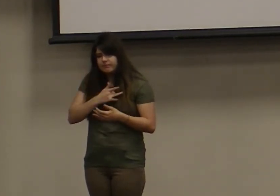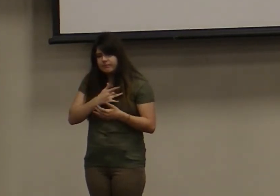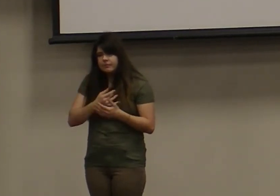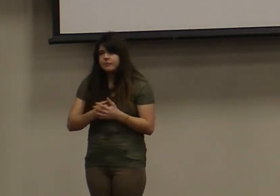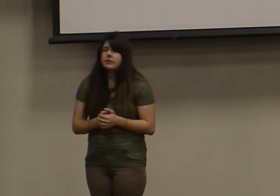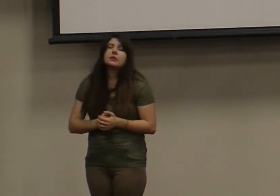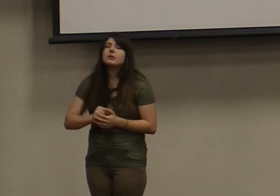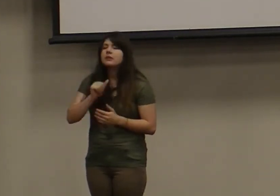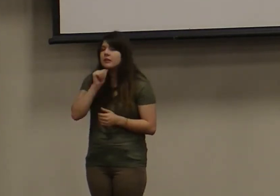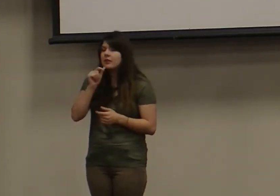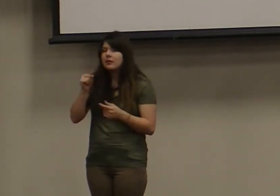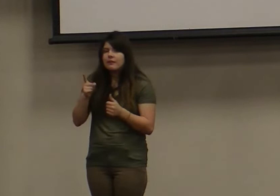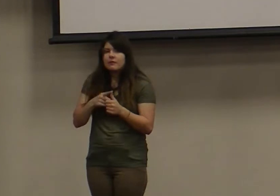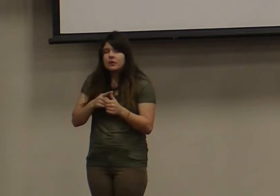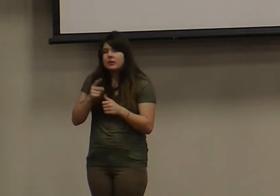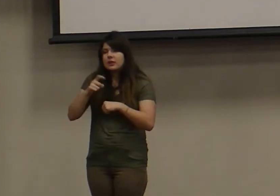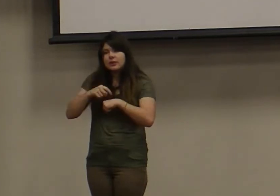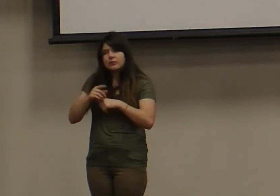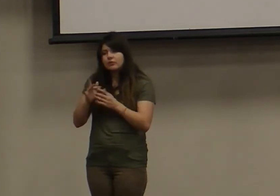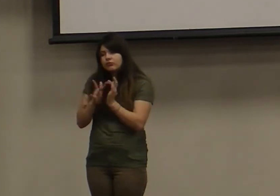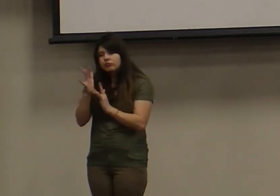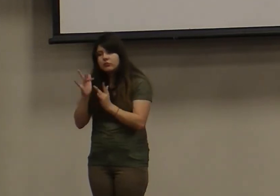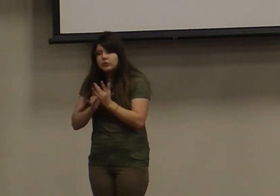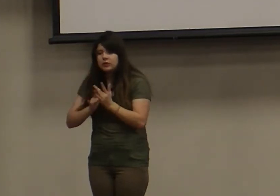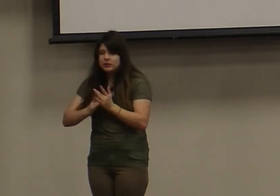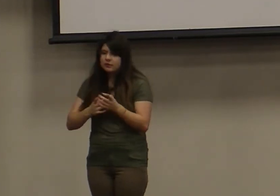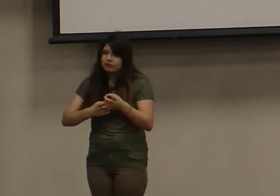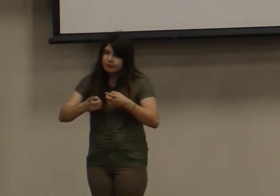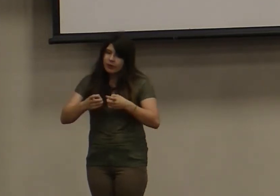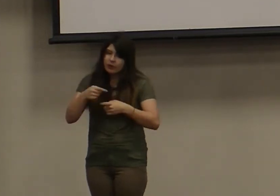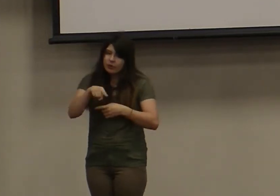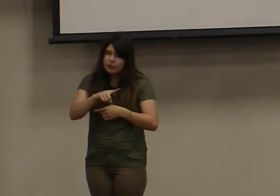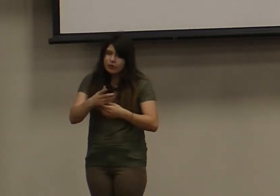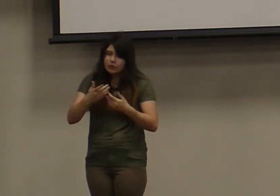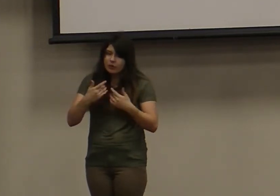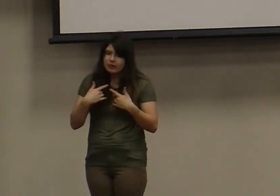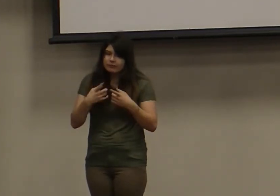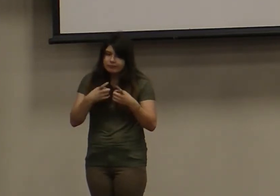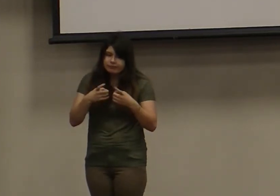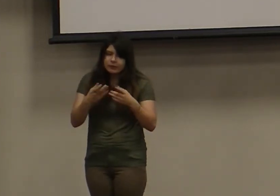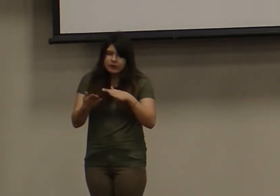This isn't the first time that Jesus has dealt with those who are dealing with death and loss.